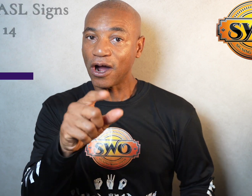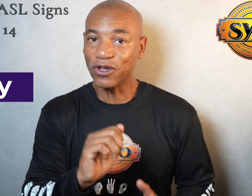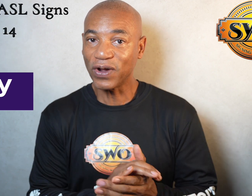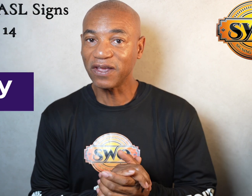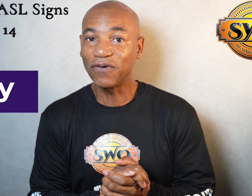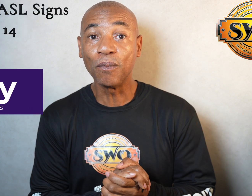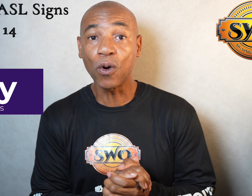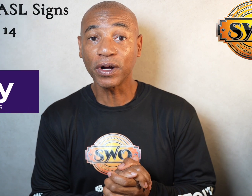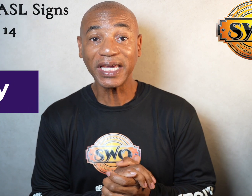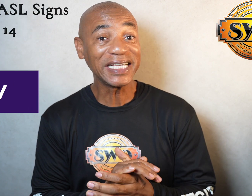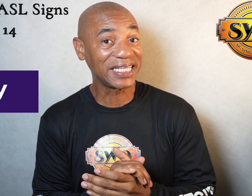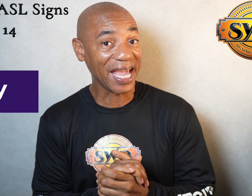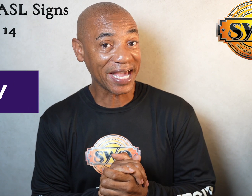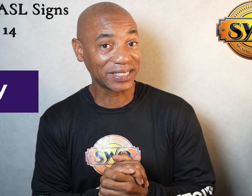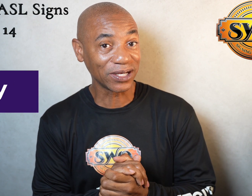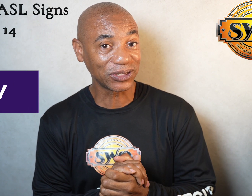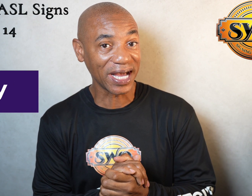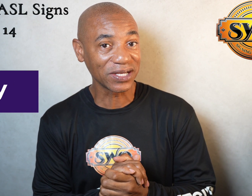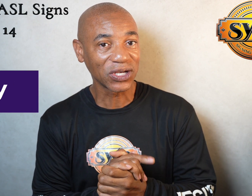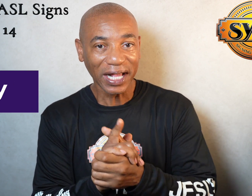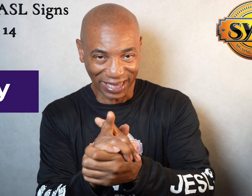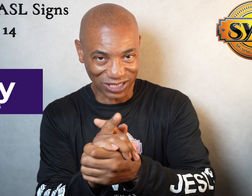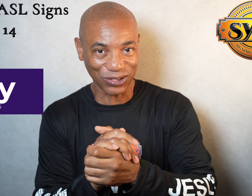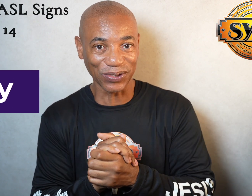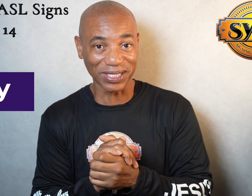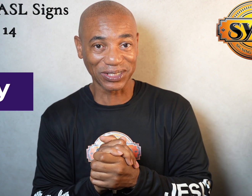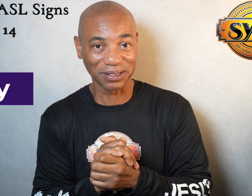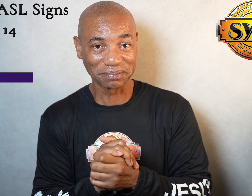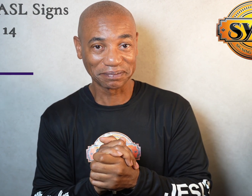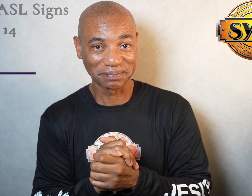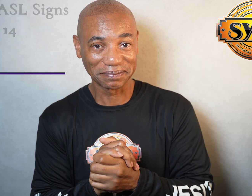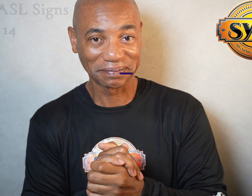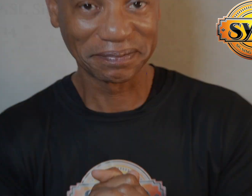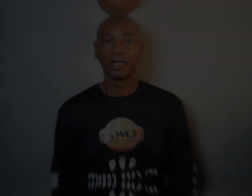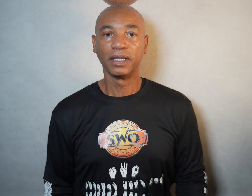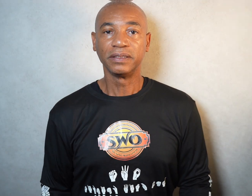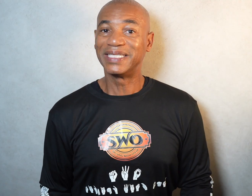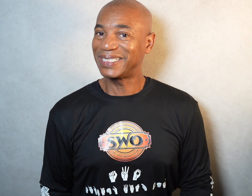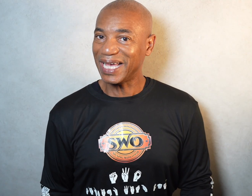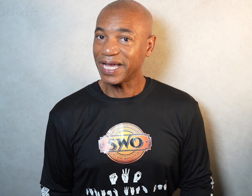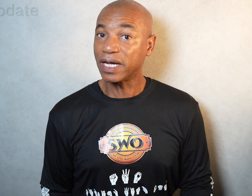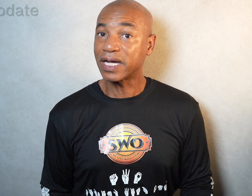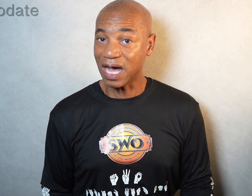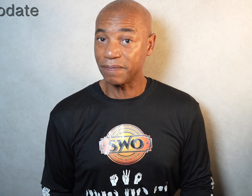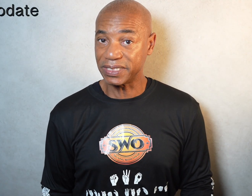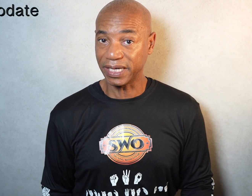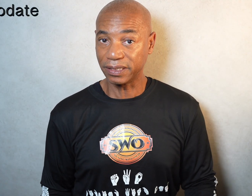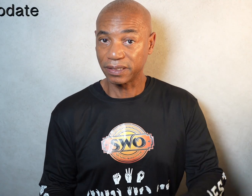Are you ready for more easy ASL signs? Let's do this. The sign accommodate.